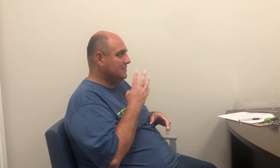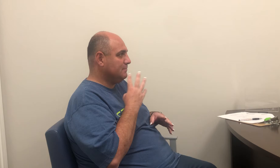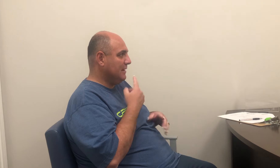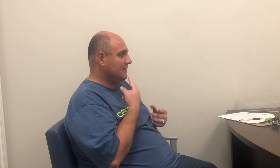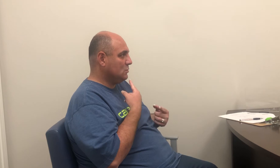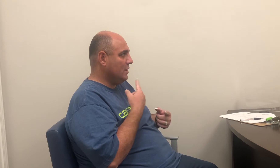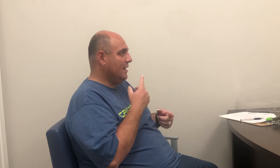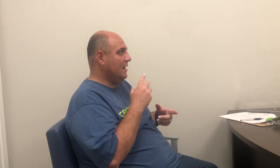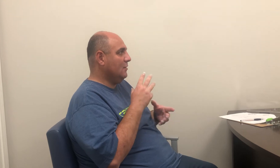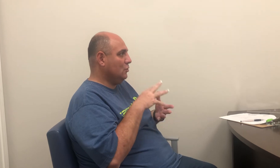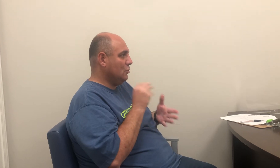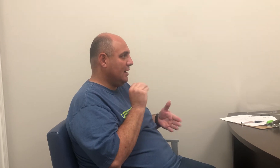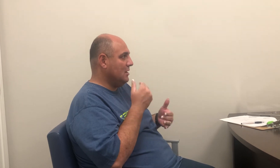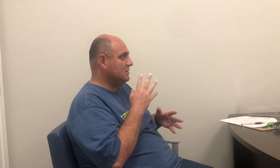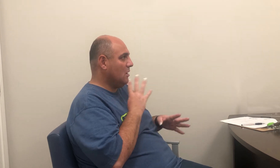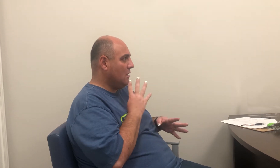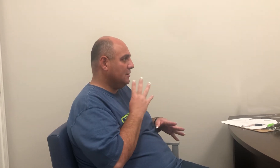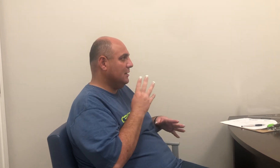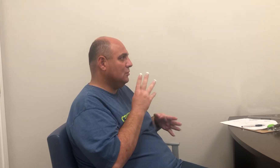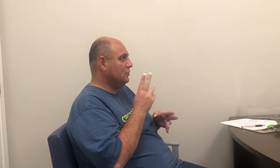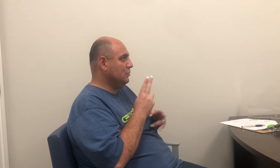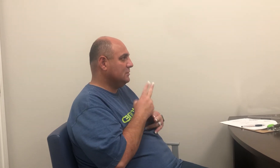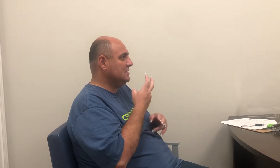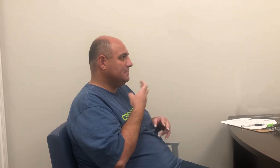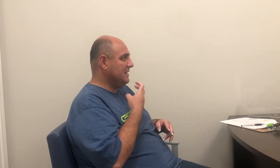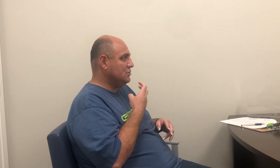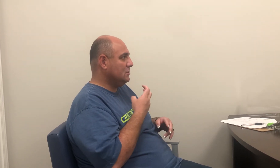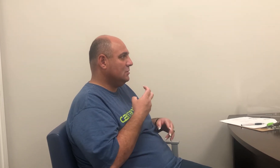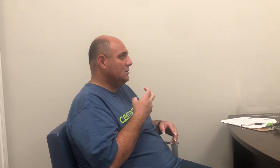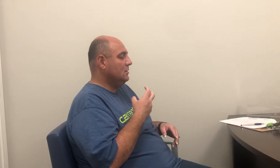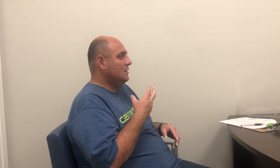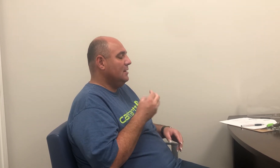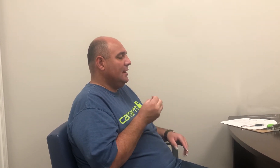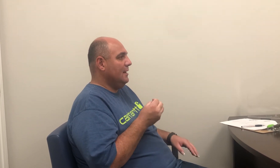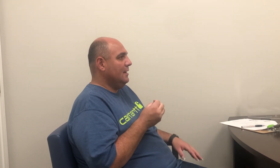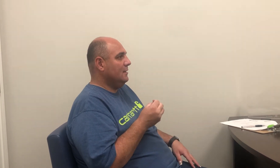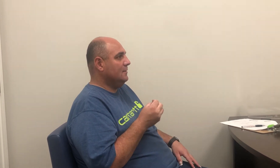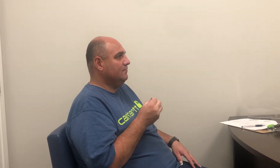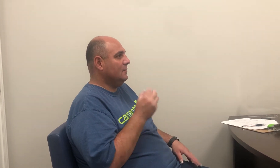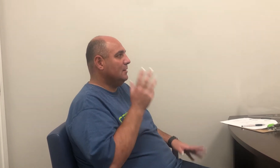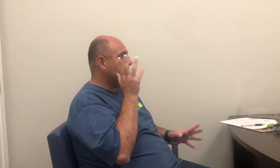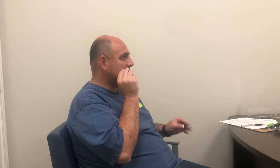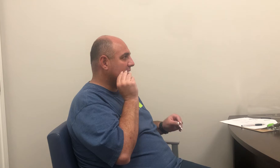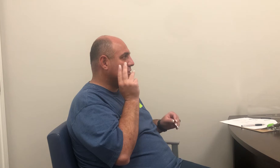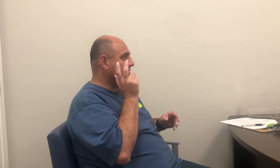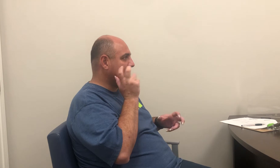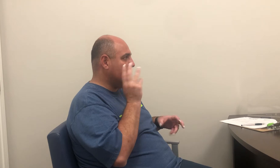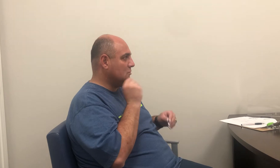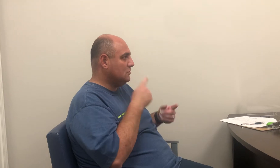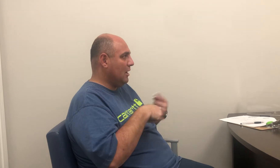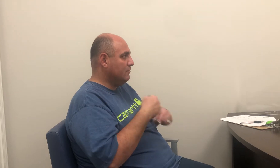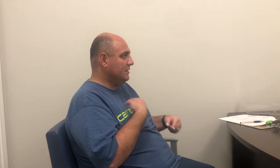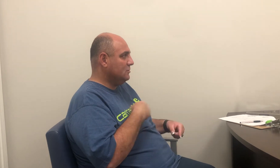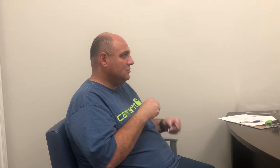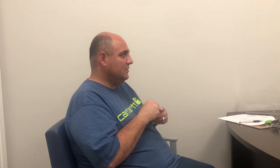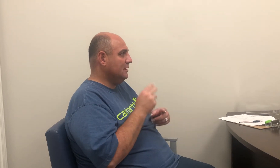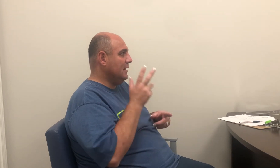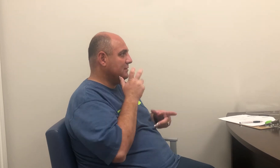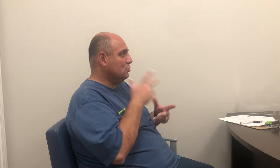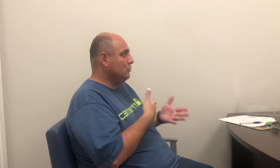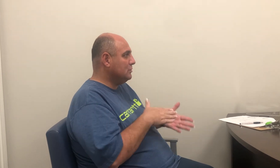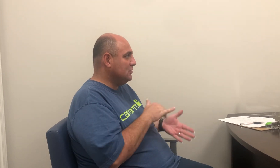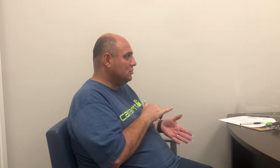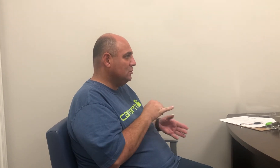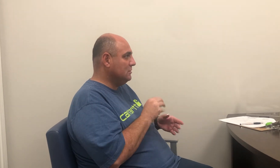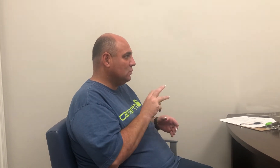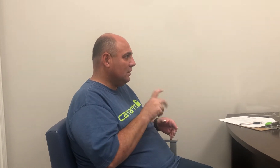to speak this way and learn how to talk and use the speech and be able to hear the sounds around me too, and I